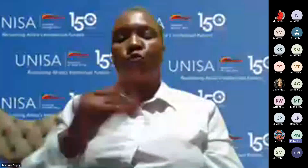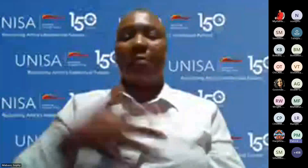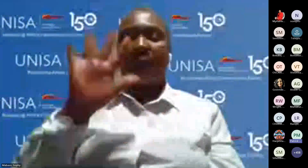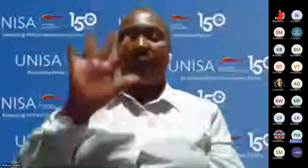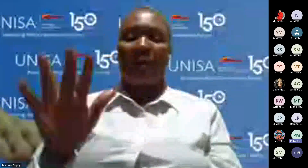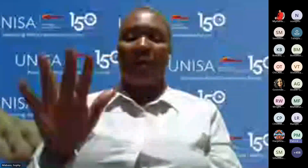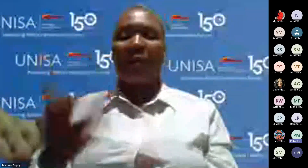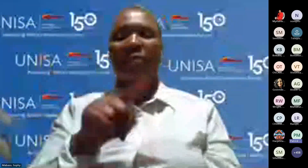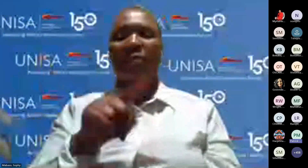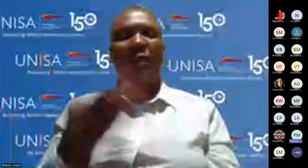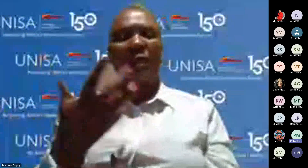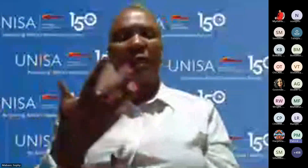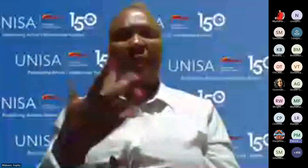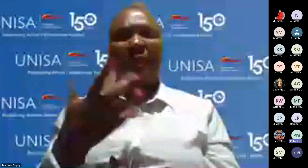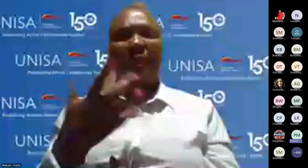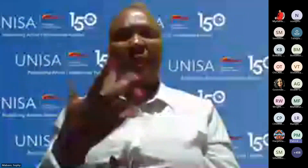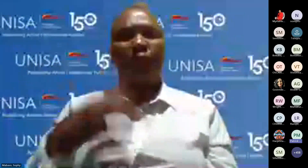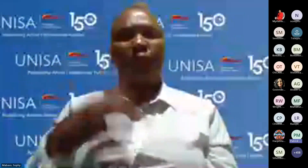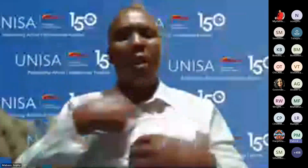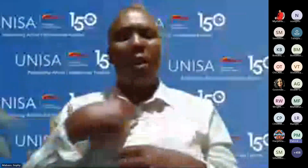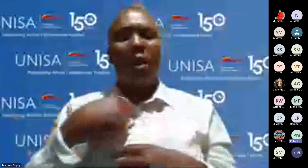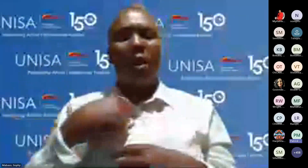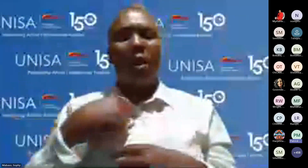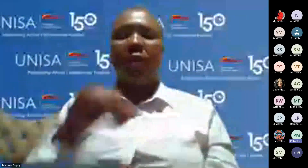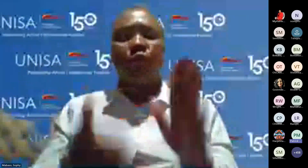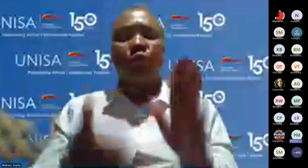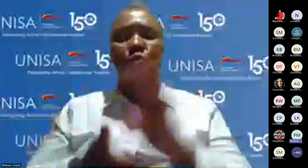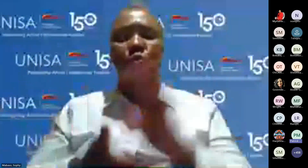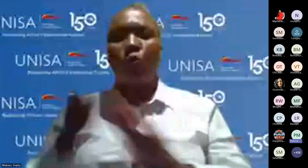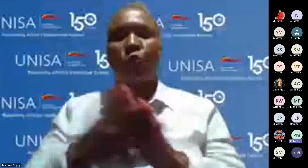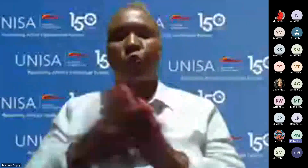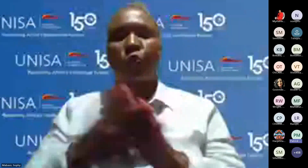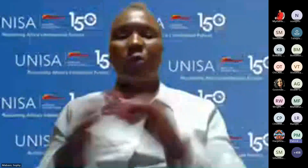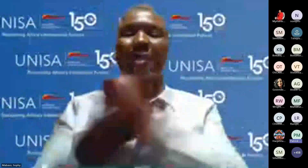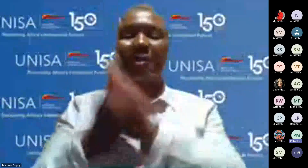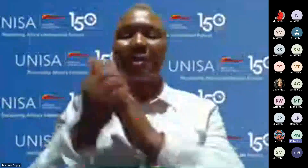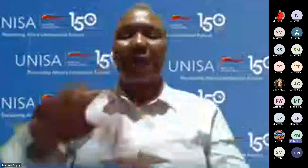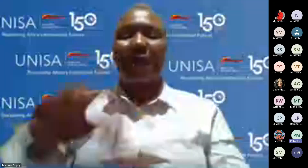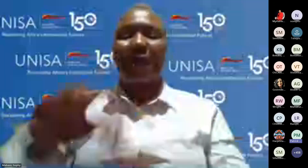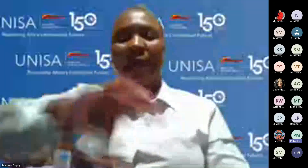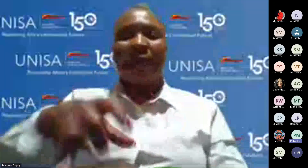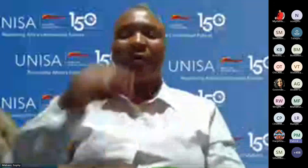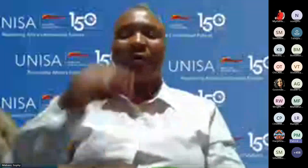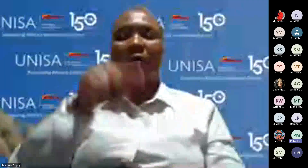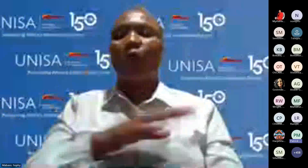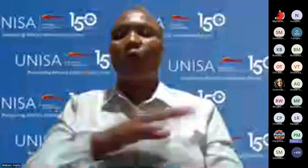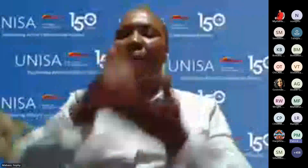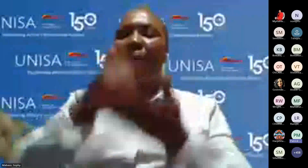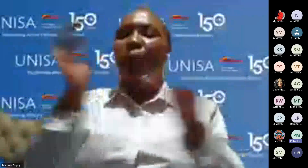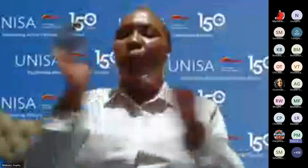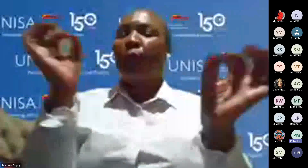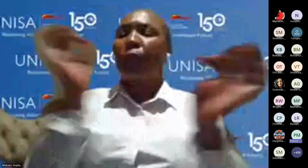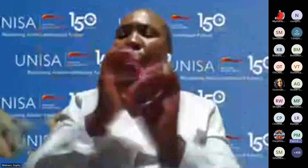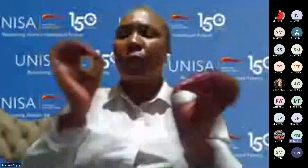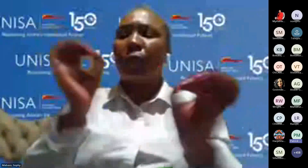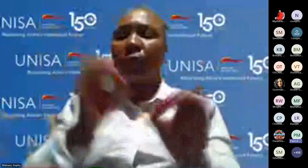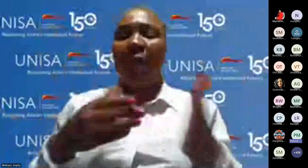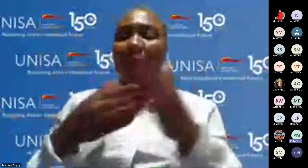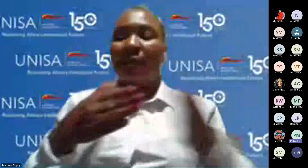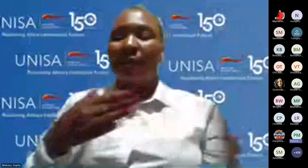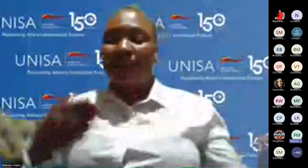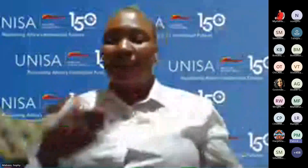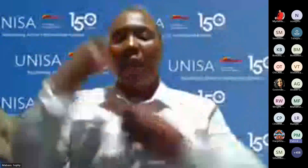really frustrated me, because even when I went to the Sunnyside campus, there was no help there until such time that I complained